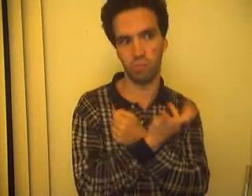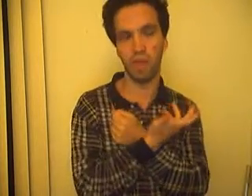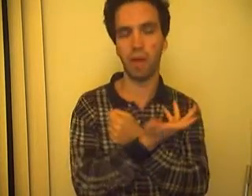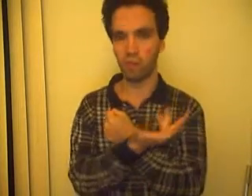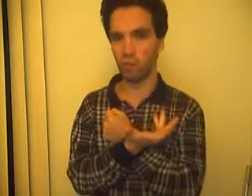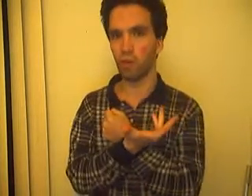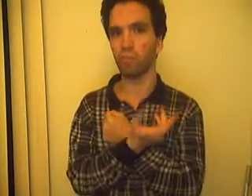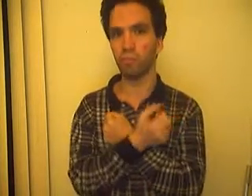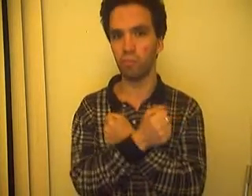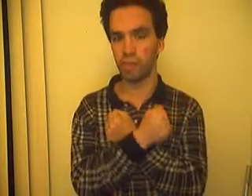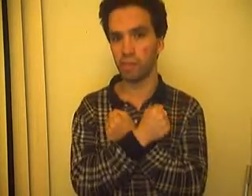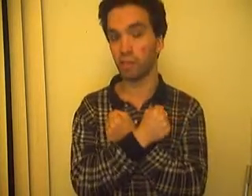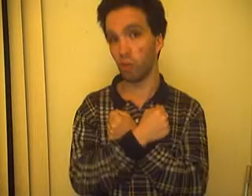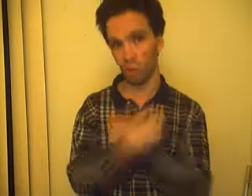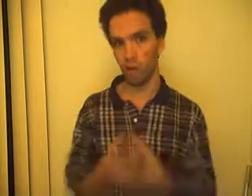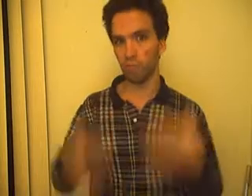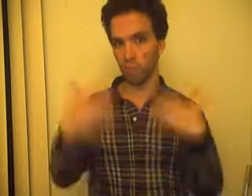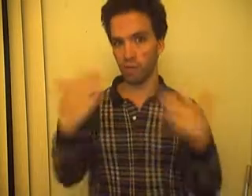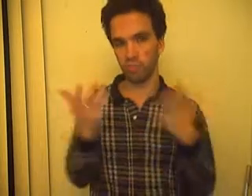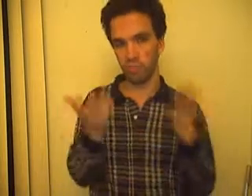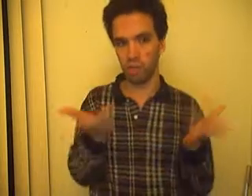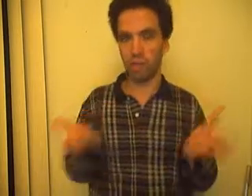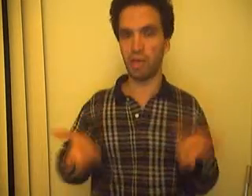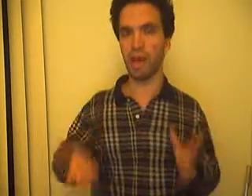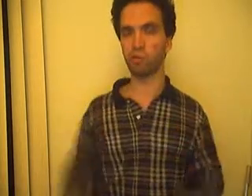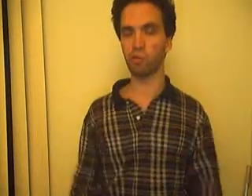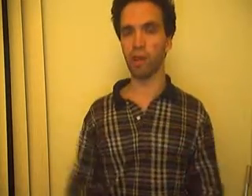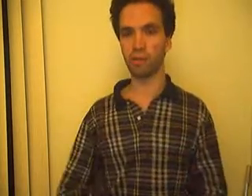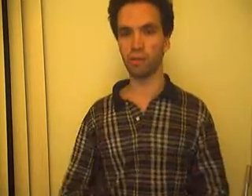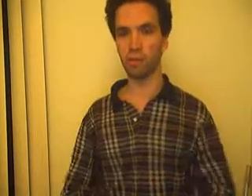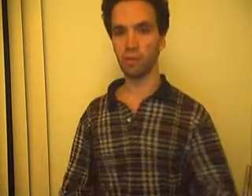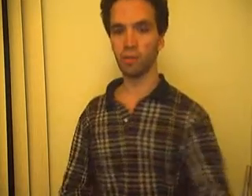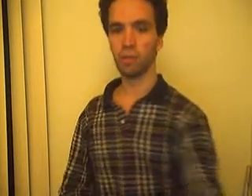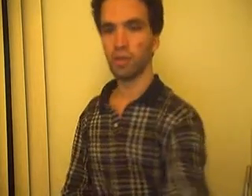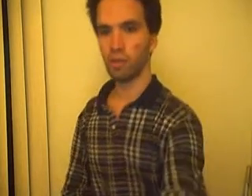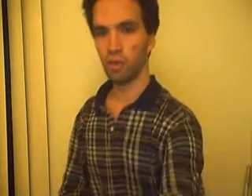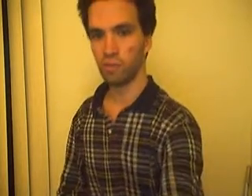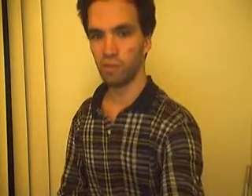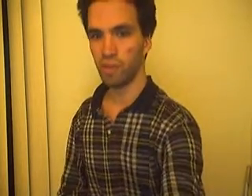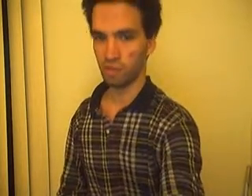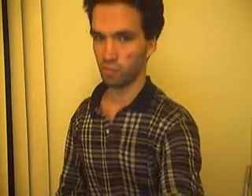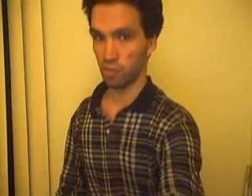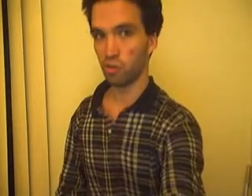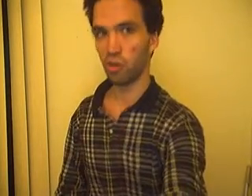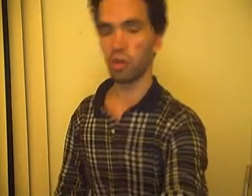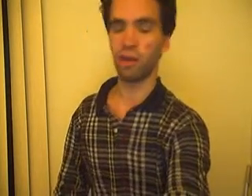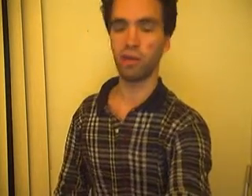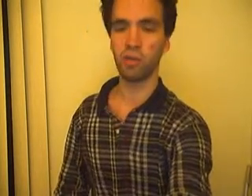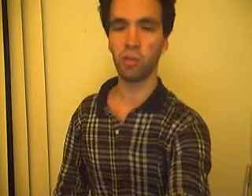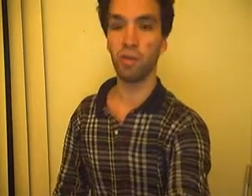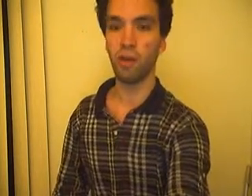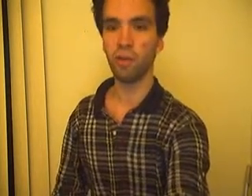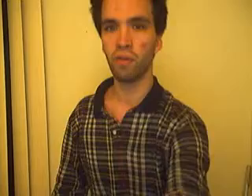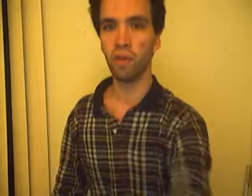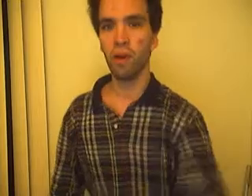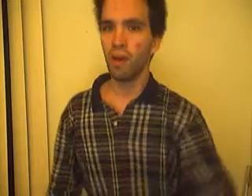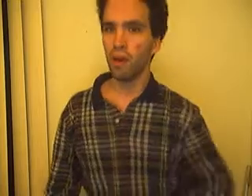yeah, the verb, basically, or love, like in the abstract. Like, love is a many-splendored thing, that sort of love.